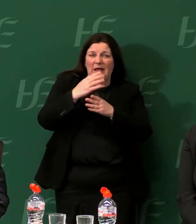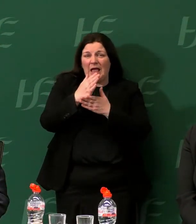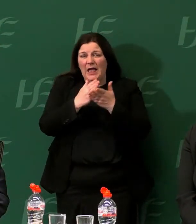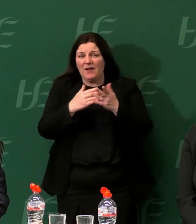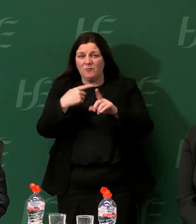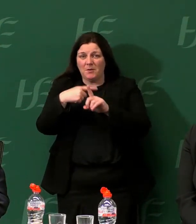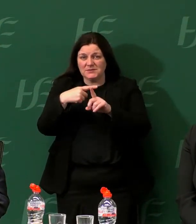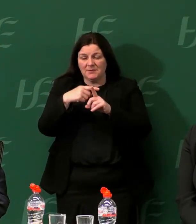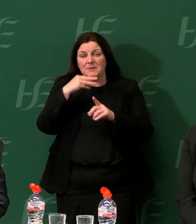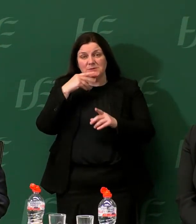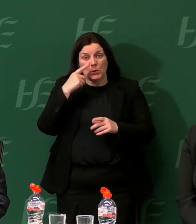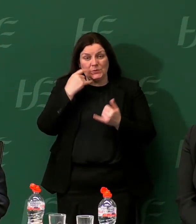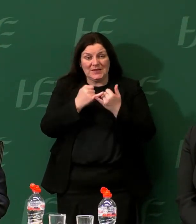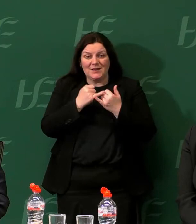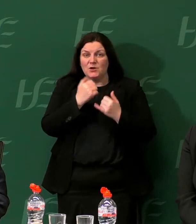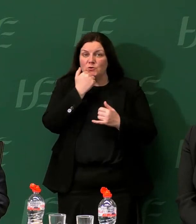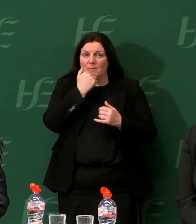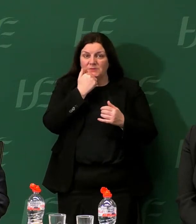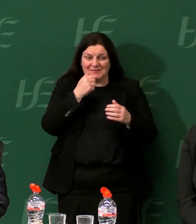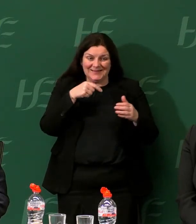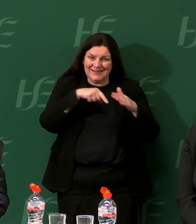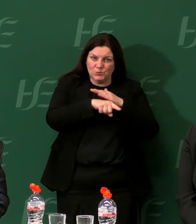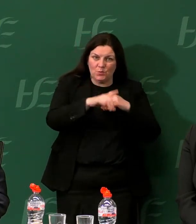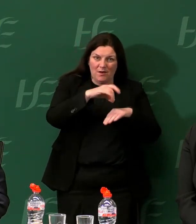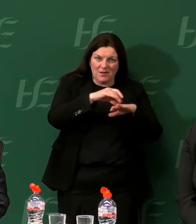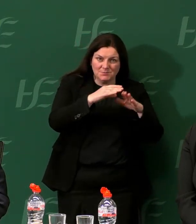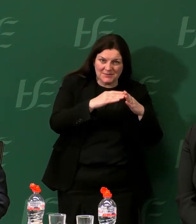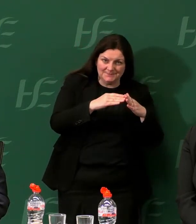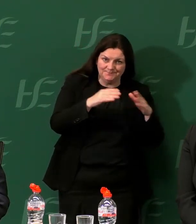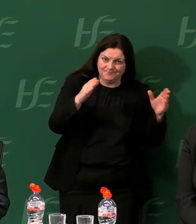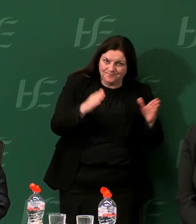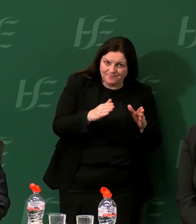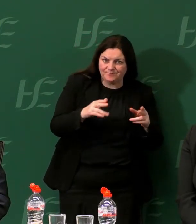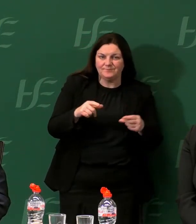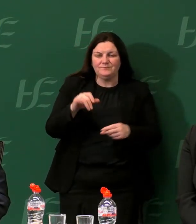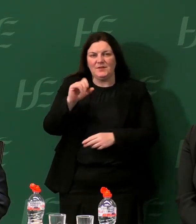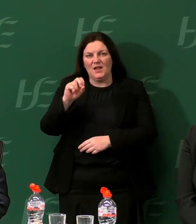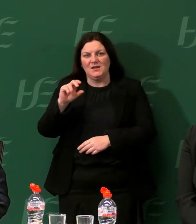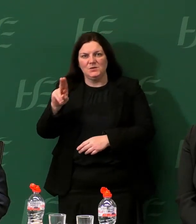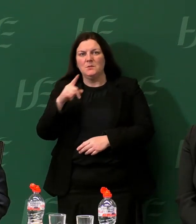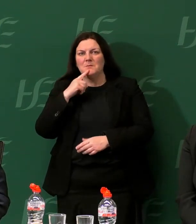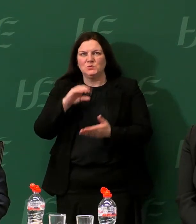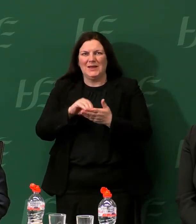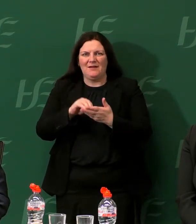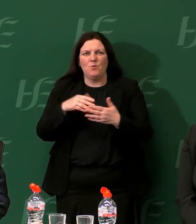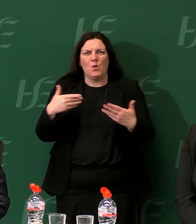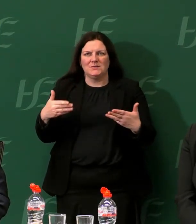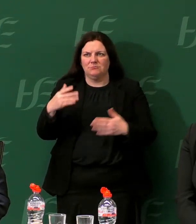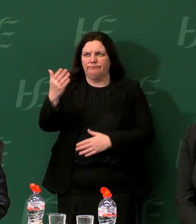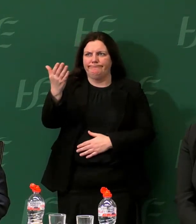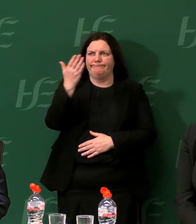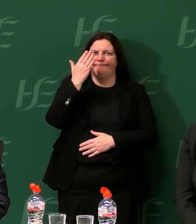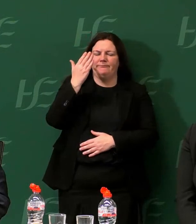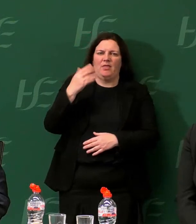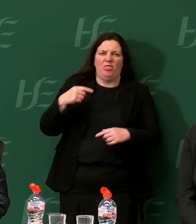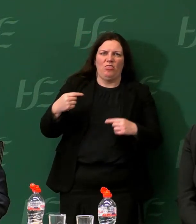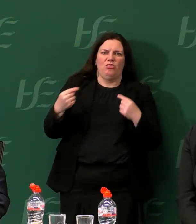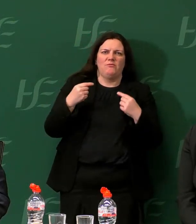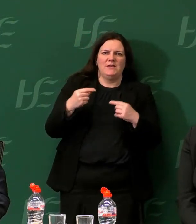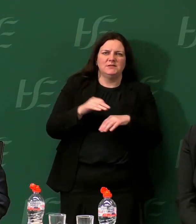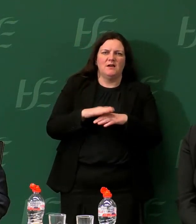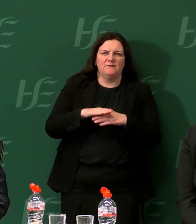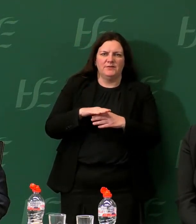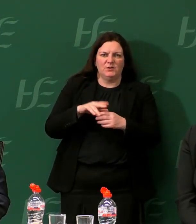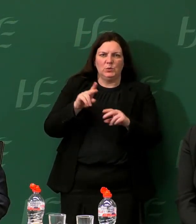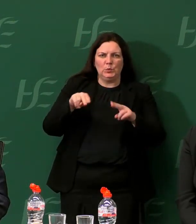numbers are down, admissions to hospital are down, but we have the looming threat of the Omicron variant, as we know. There's a lot we don't know yet about that.